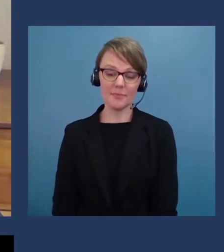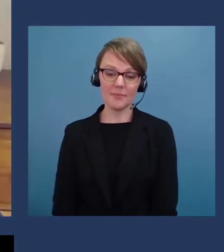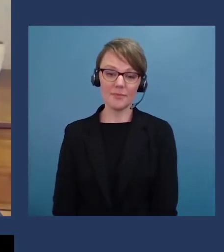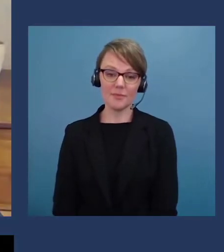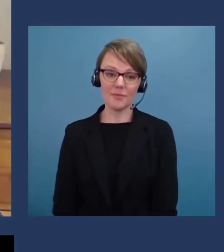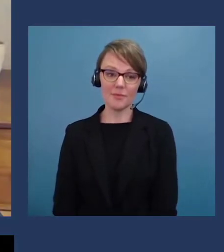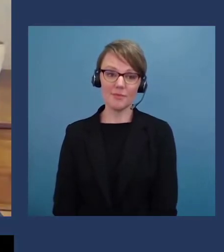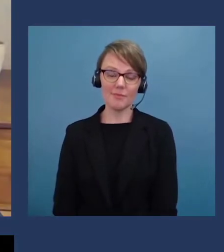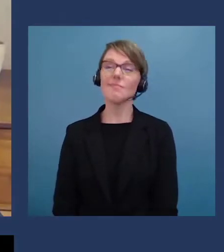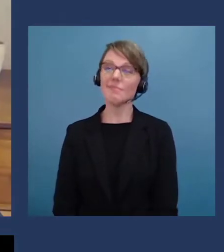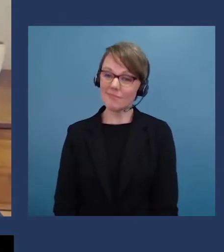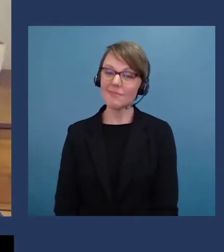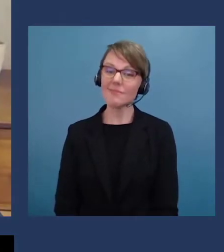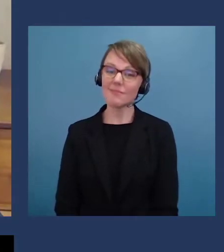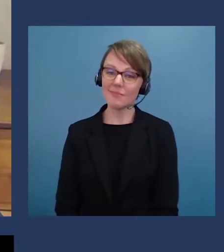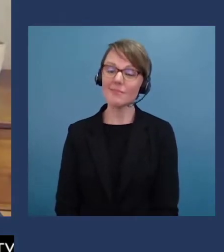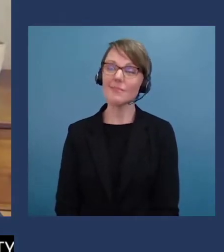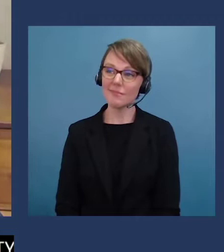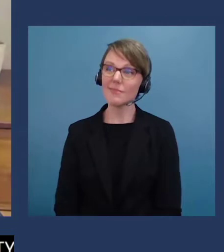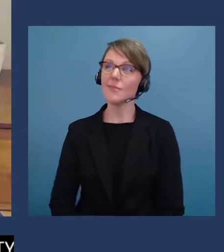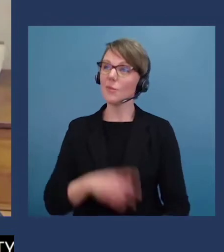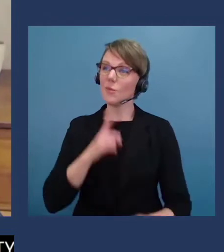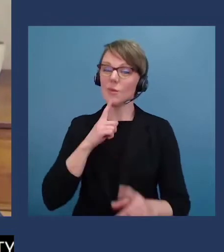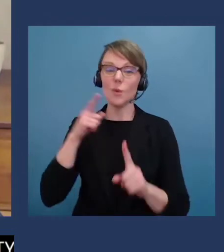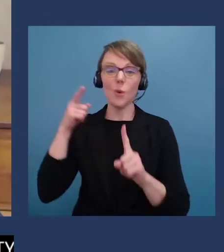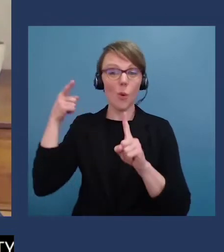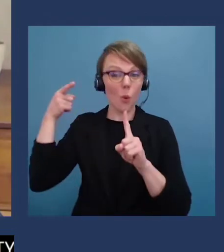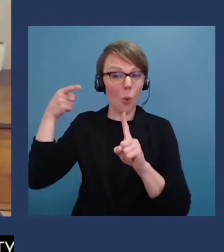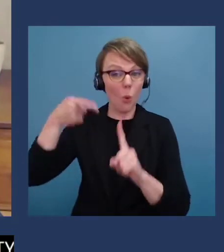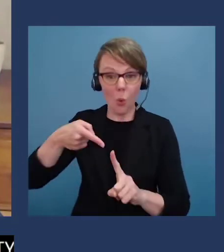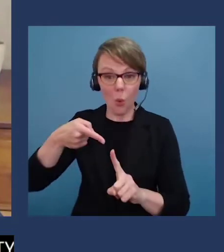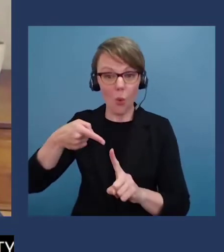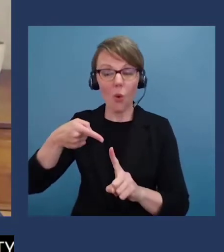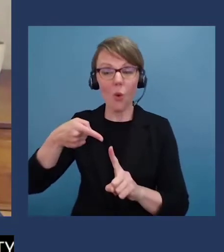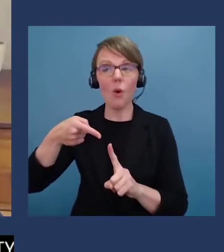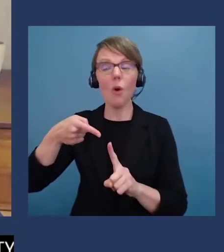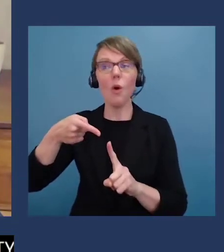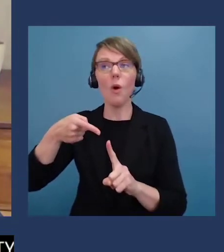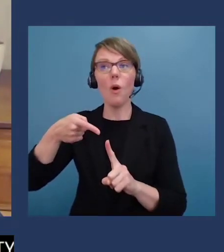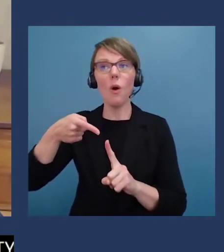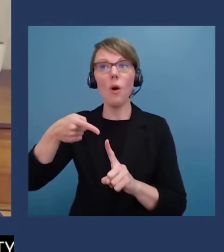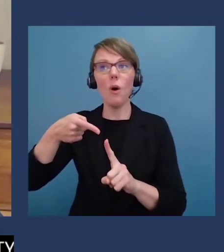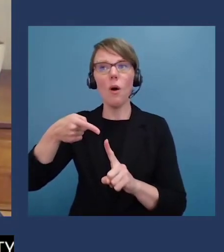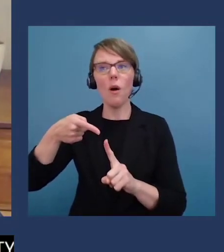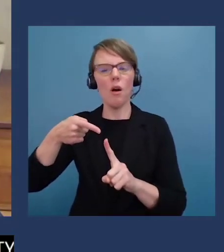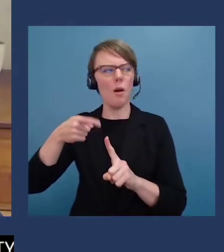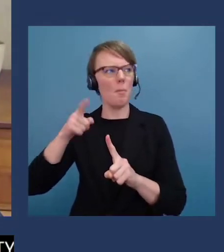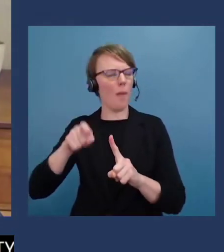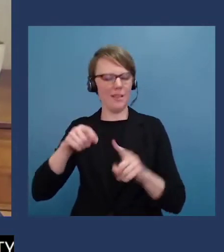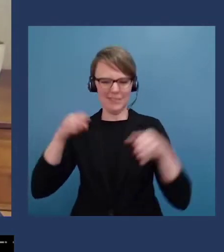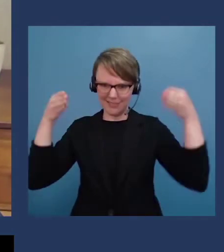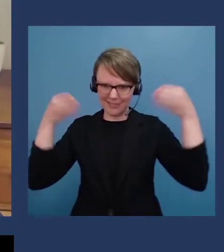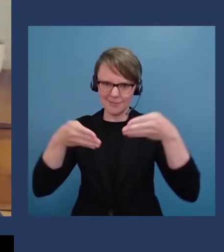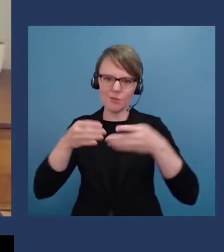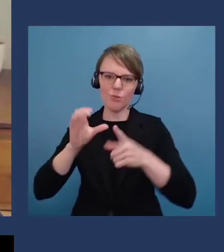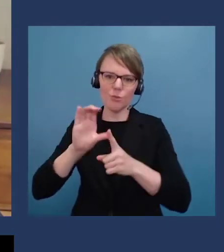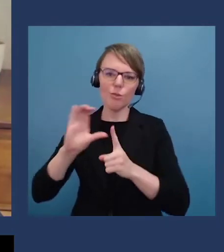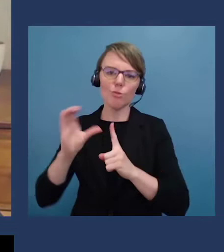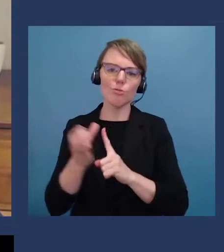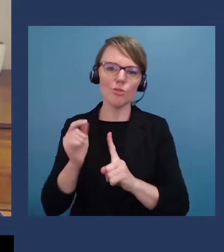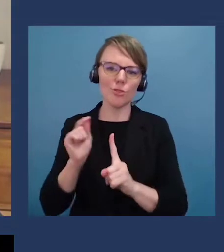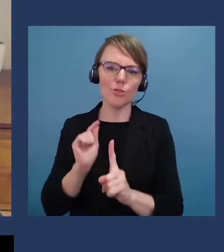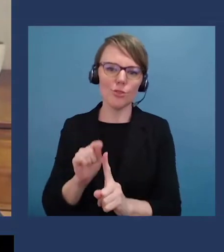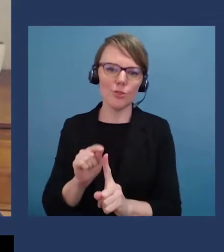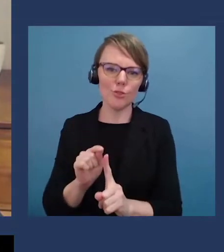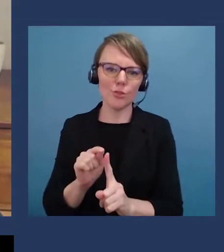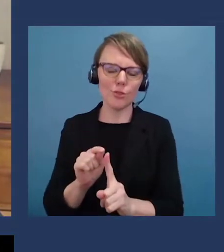empowering force technology can be to give an ability to empower everyone who has needs